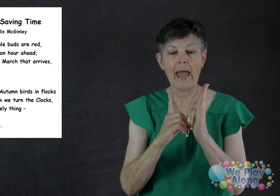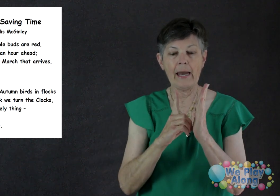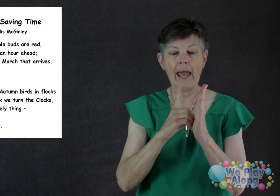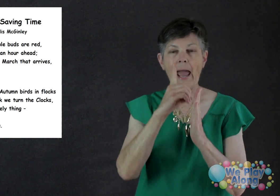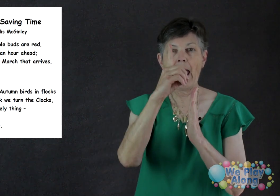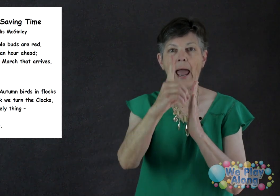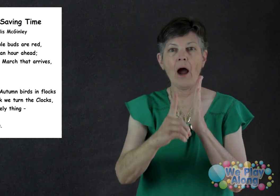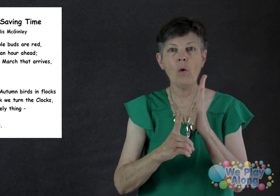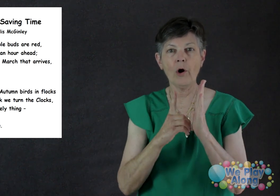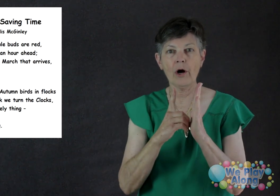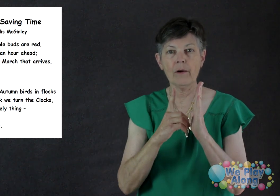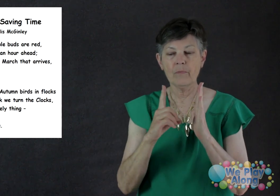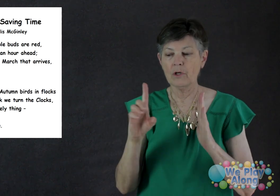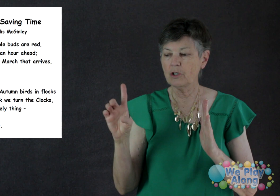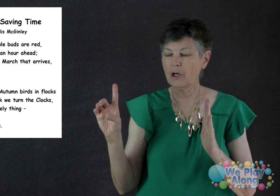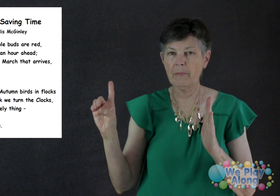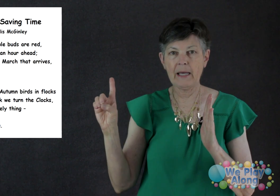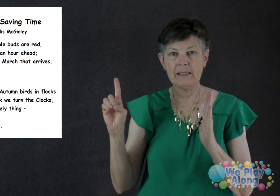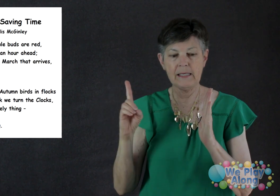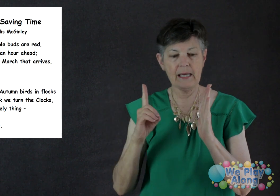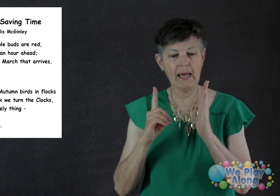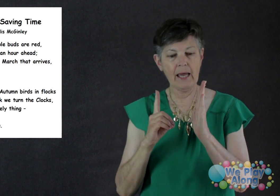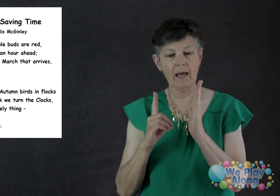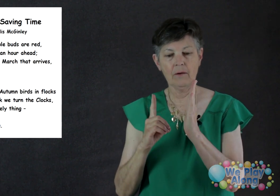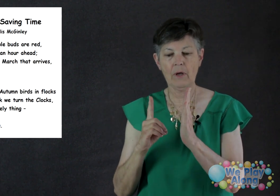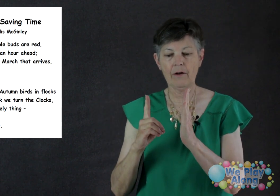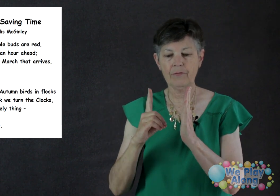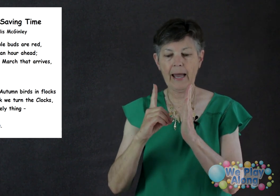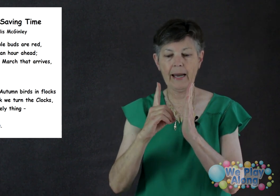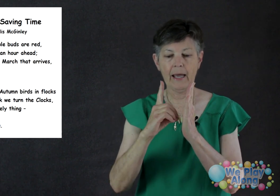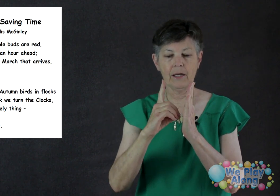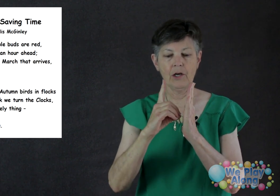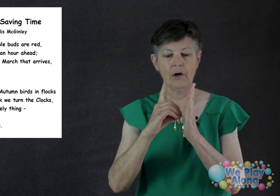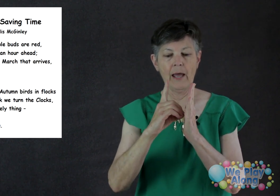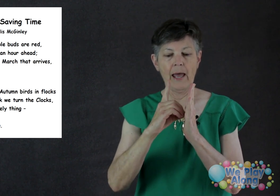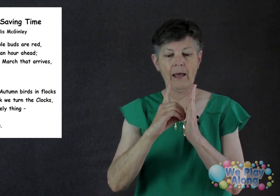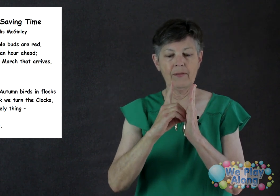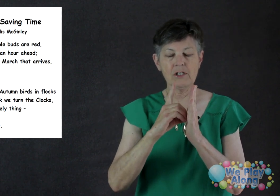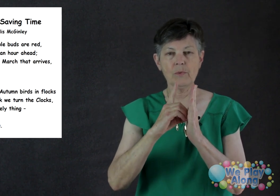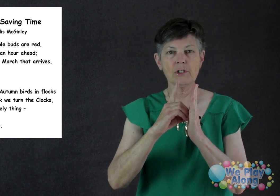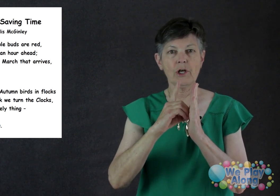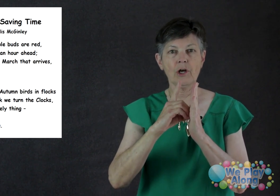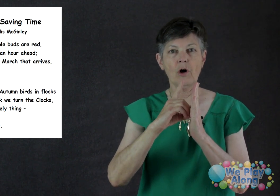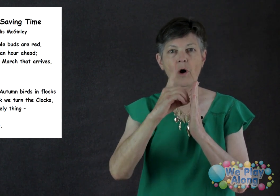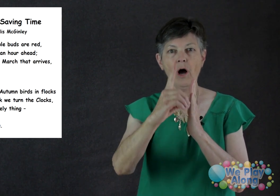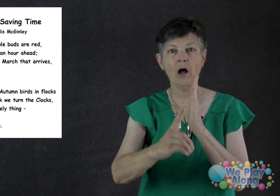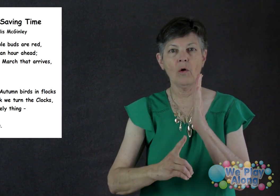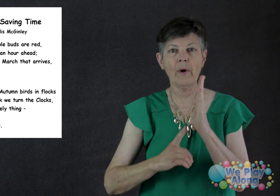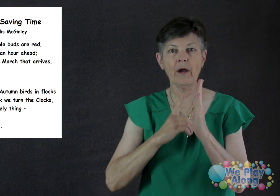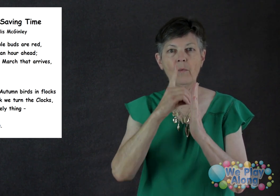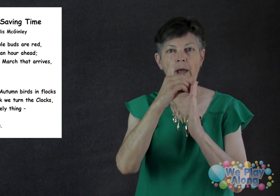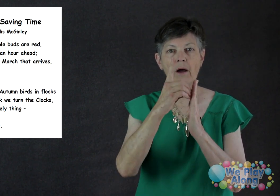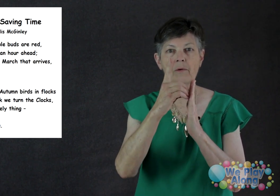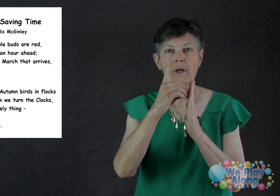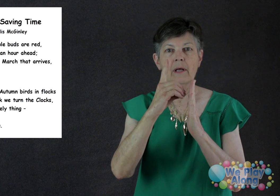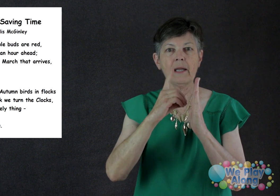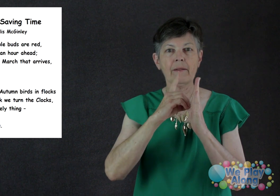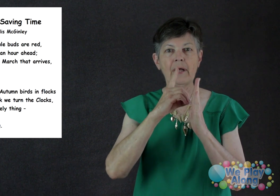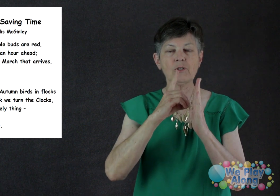An hour. So you're going to make a D hand. We've got a flat hand here. And this one's going to go all the way around. Like that's what